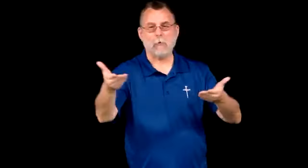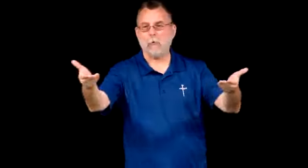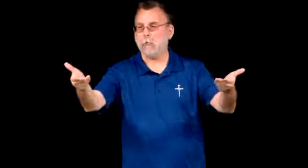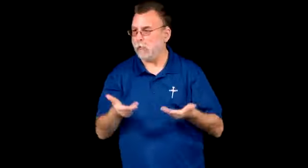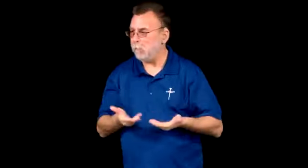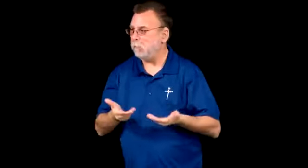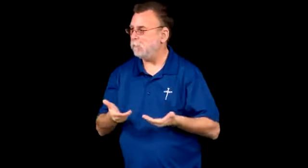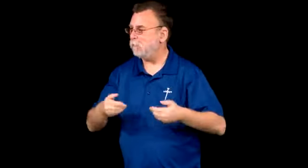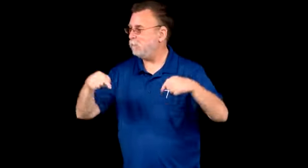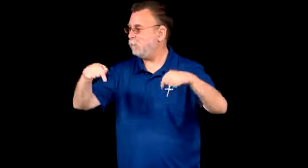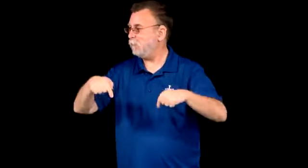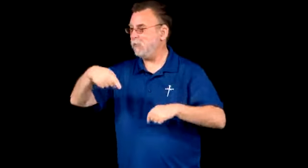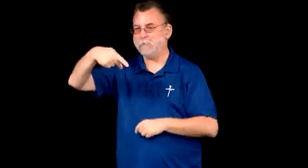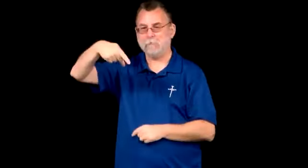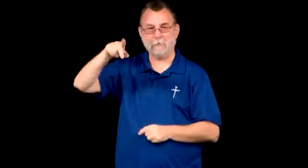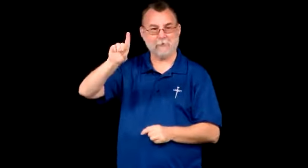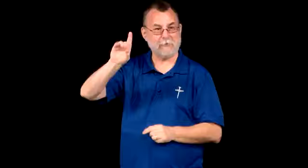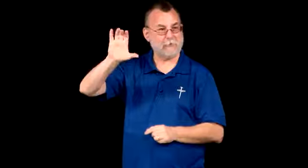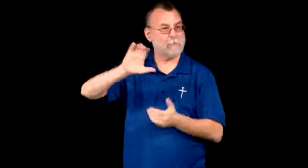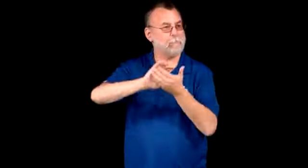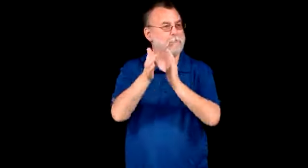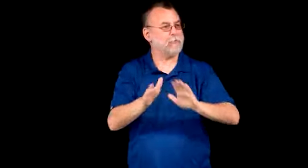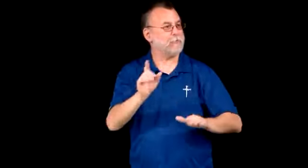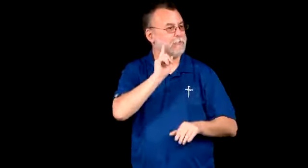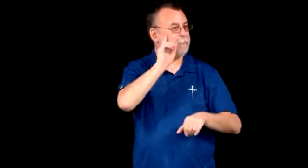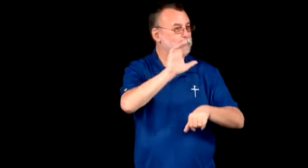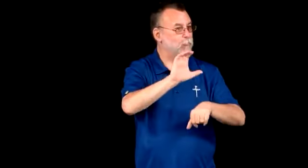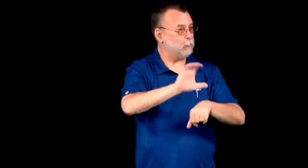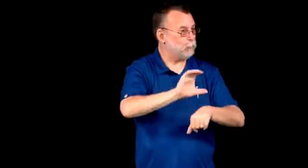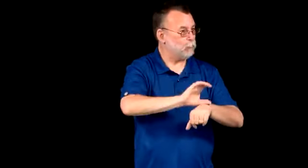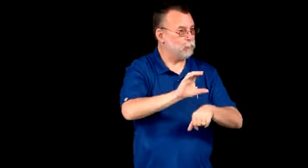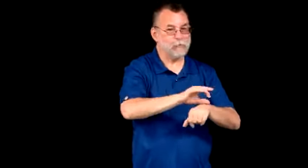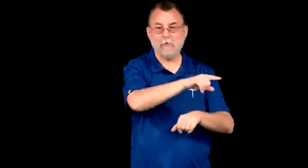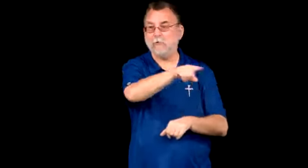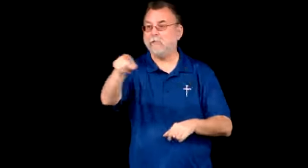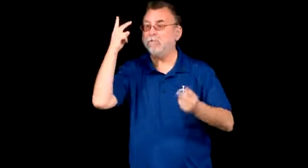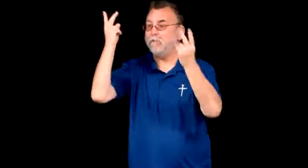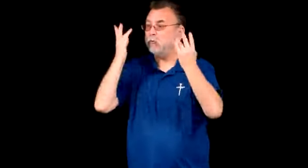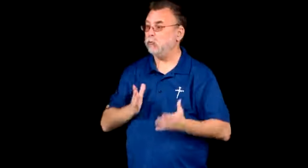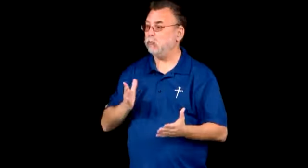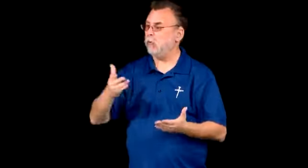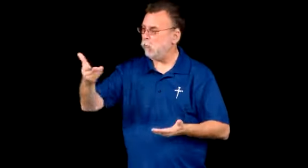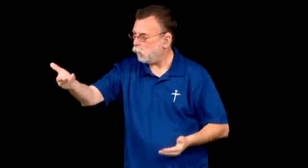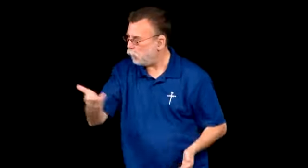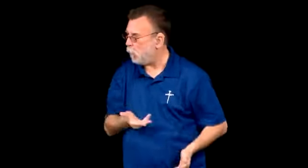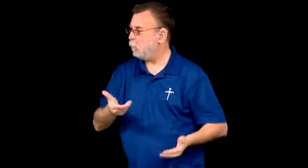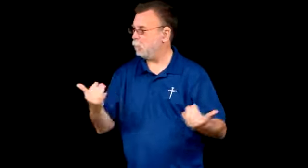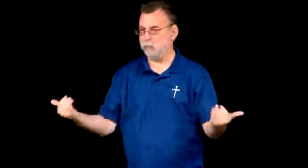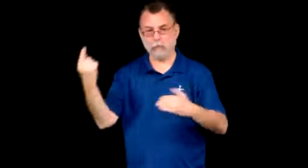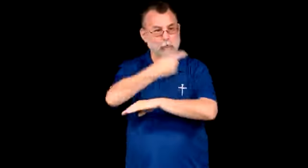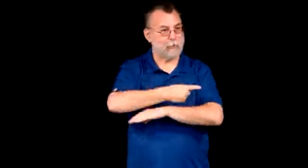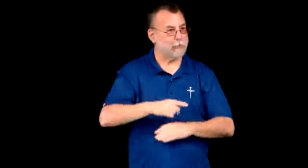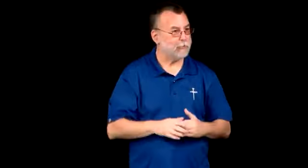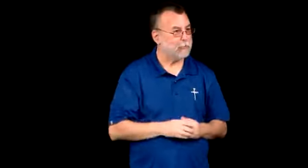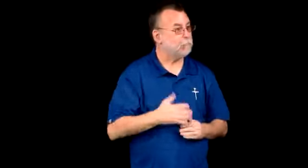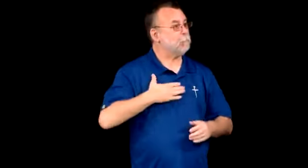right. Welcome to Peace Deaf Church, PDC. I want to welcome all of